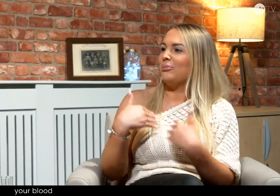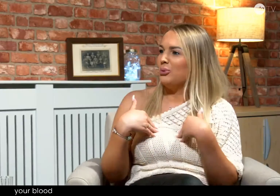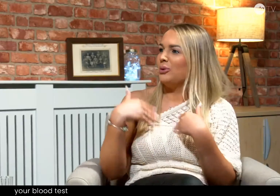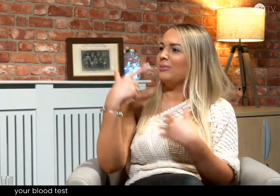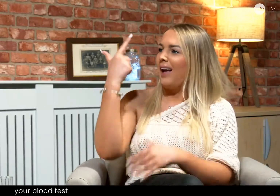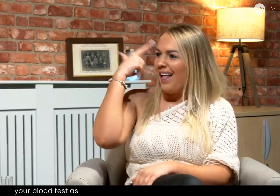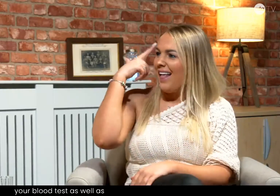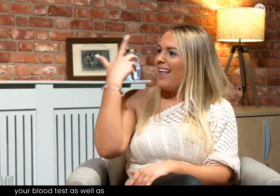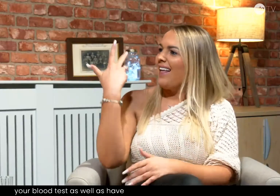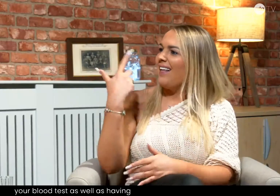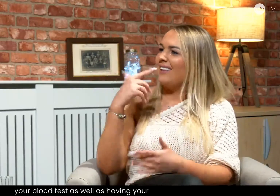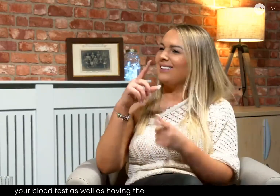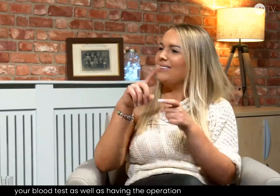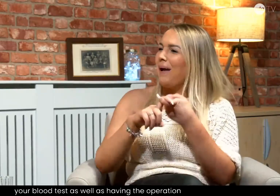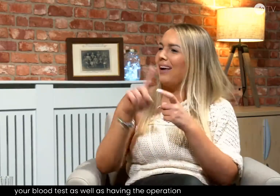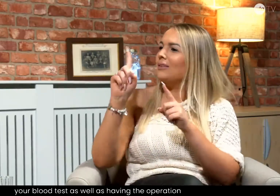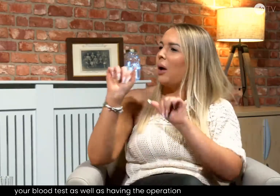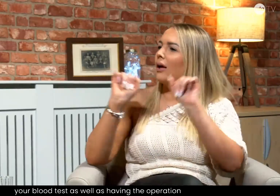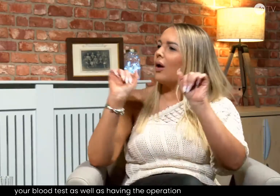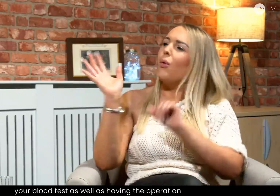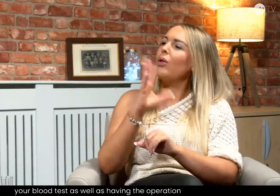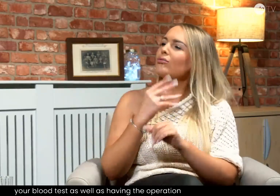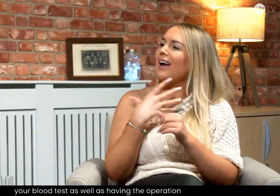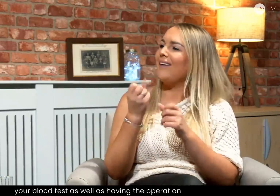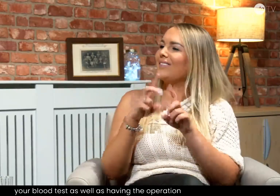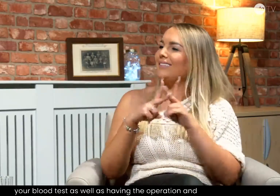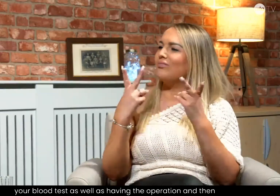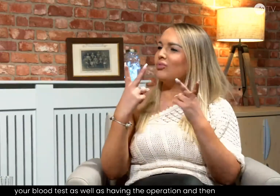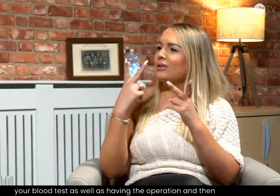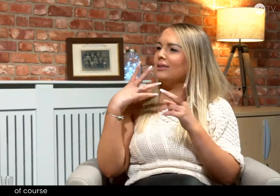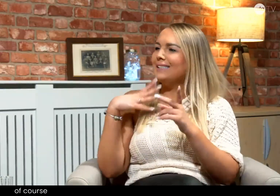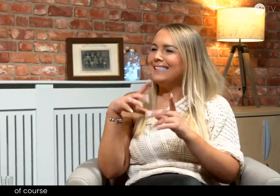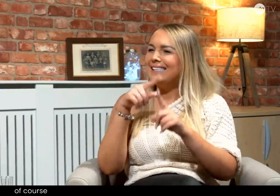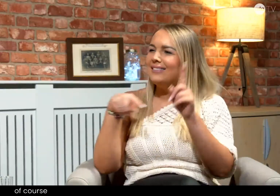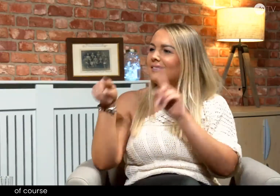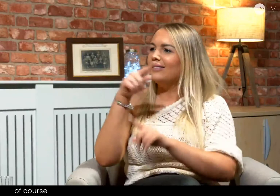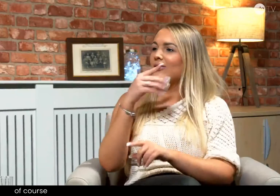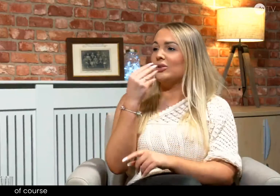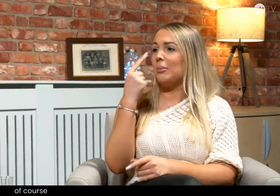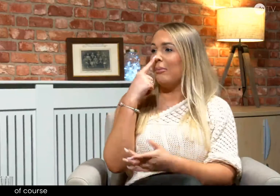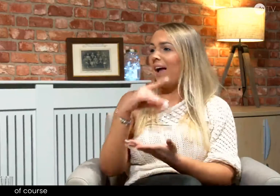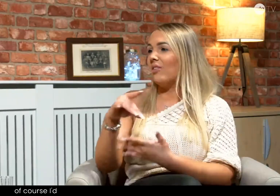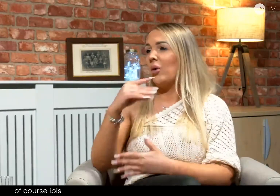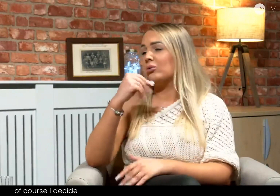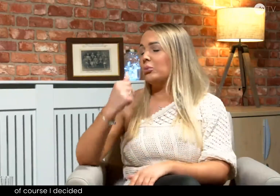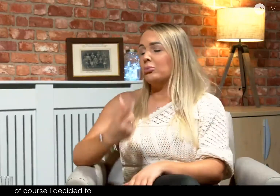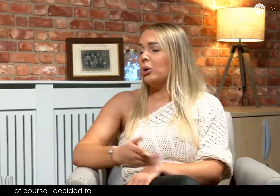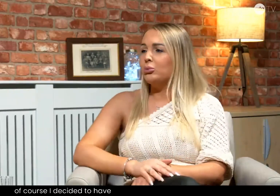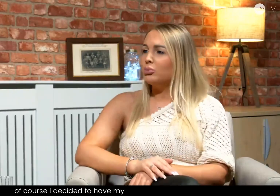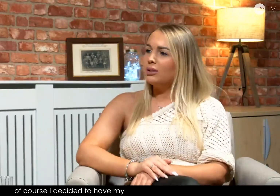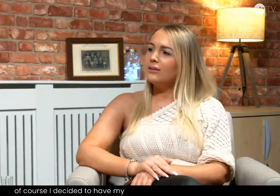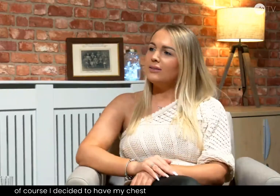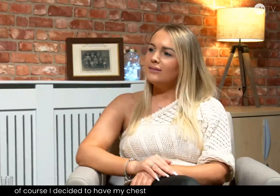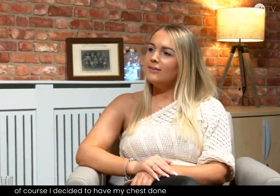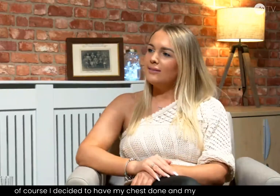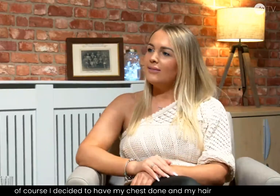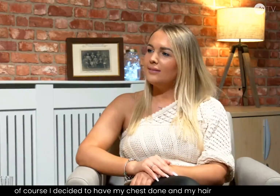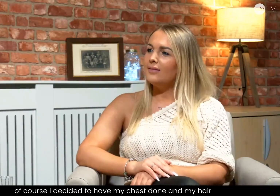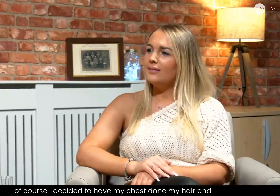operation. And then, of course, I decided to have my chest done and my hair and my lips. But obviously, it's completely